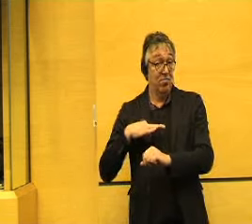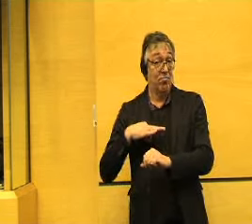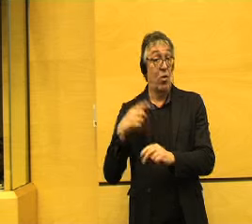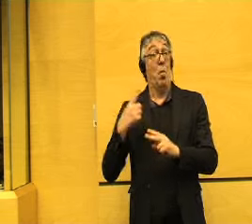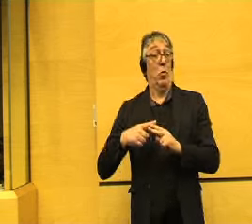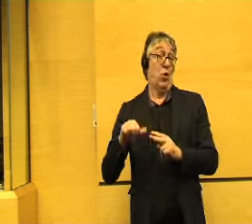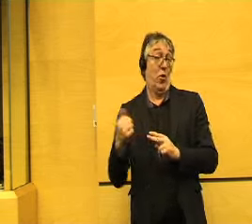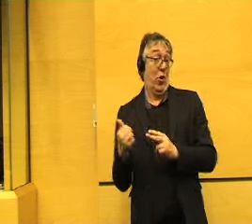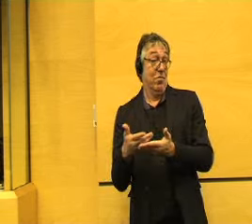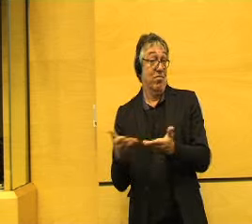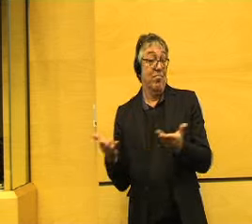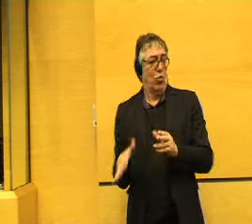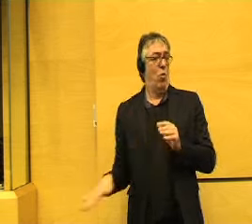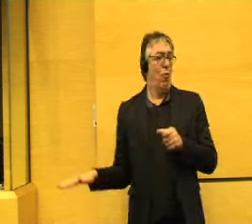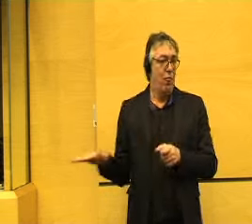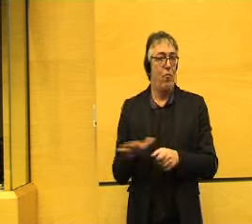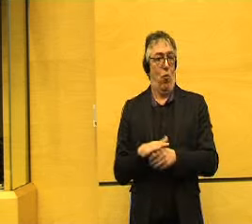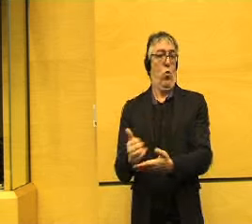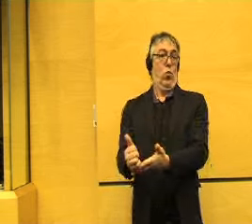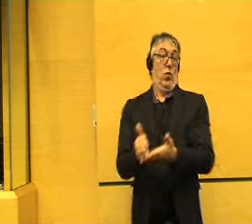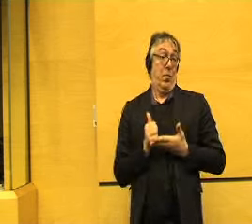now,